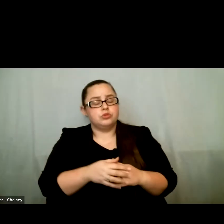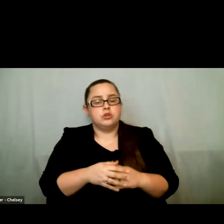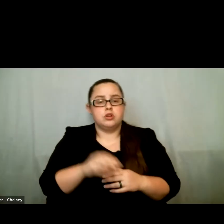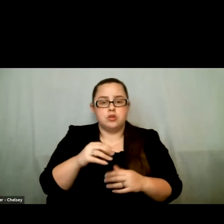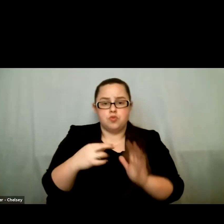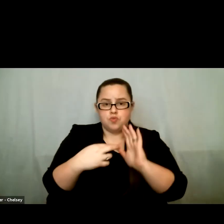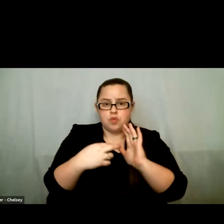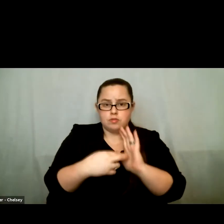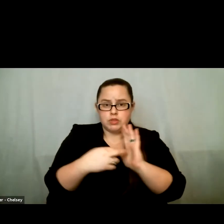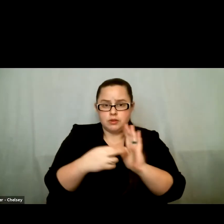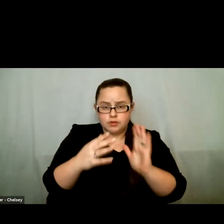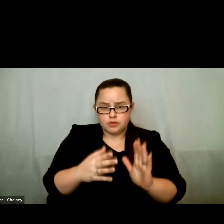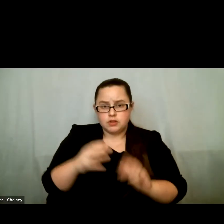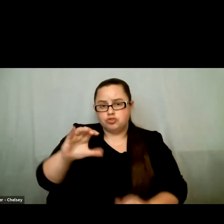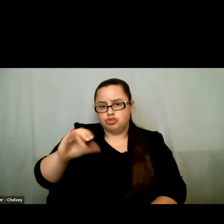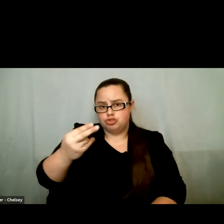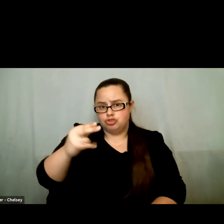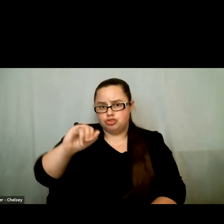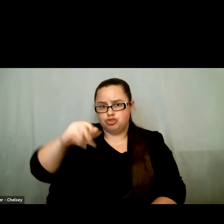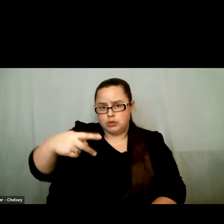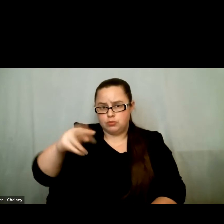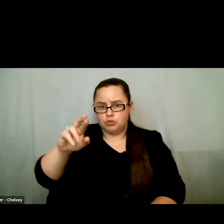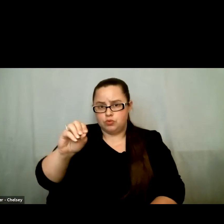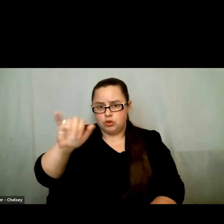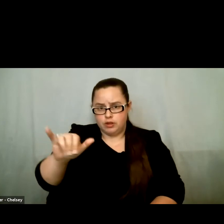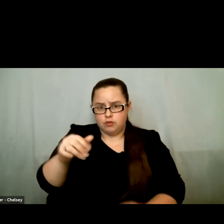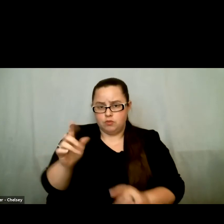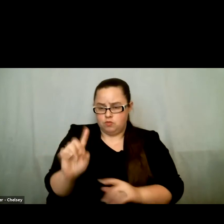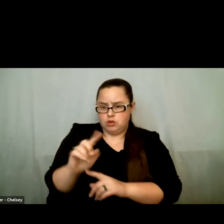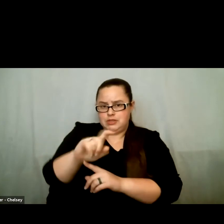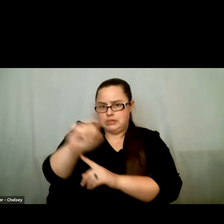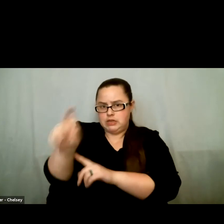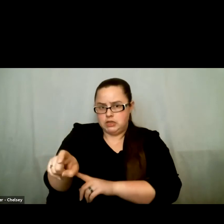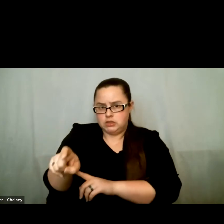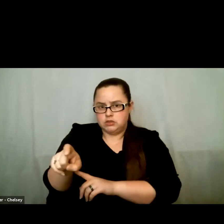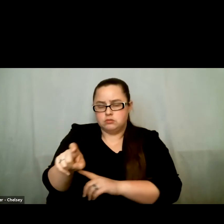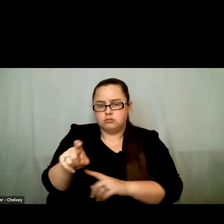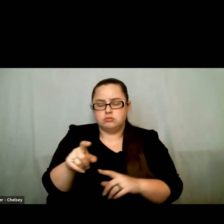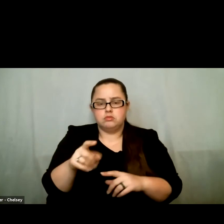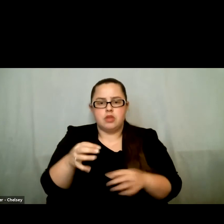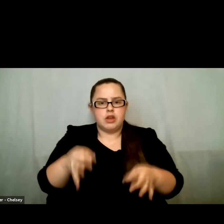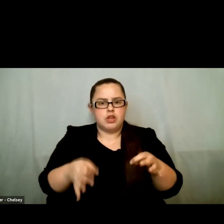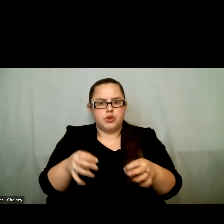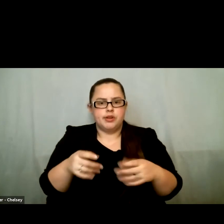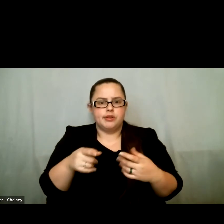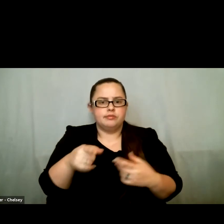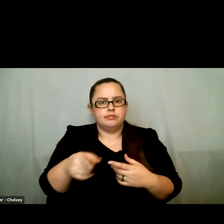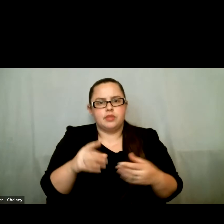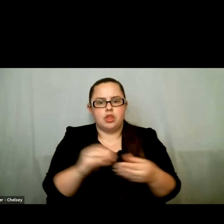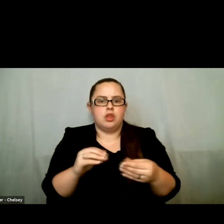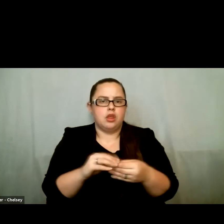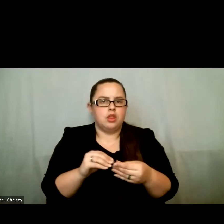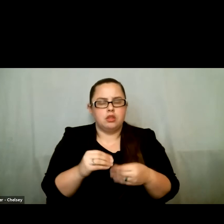Representative Chip Roy from Texas at the hearing, she was talking about the